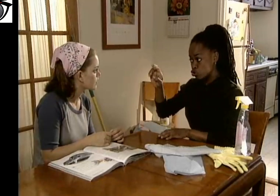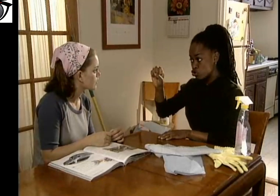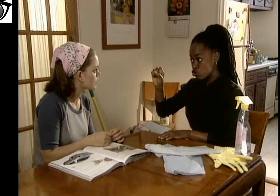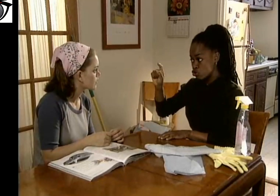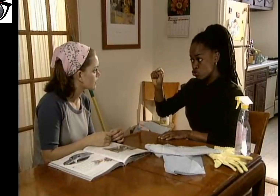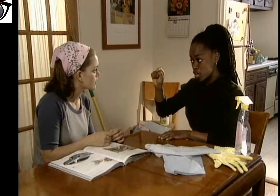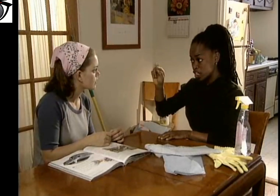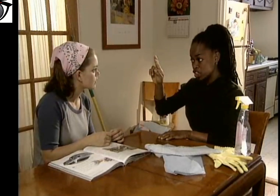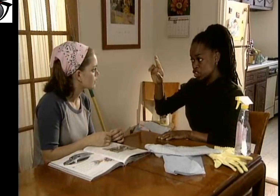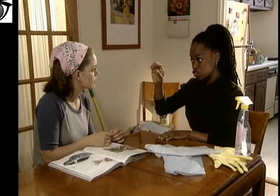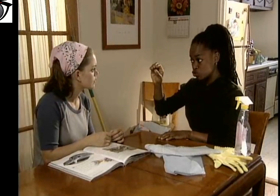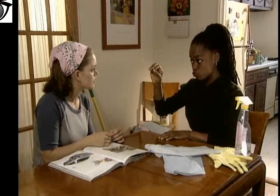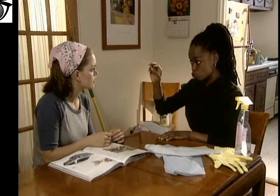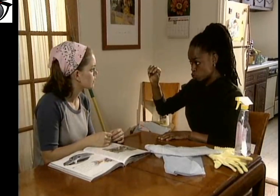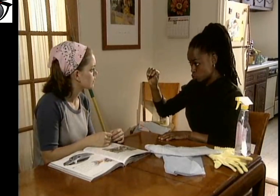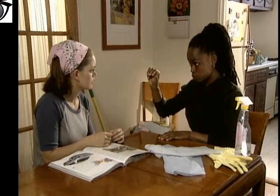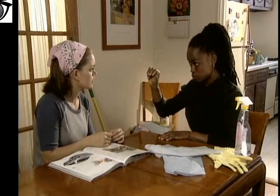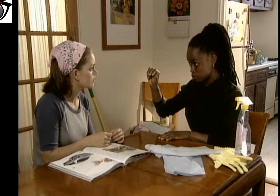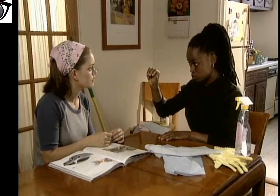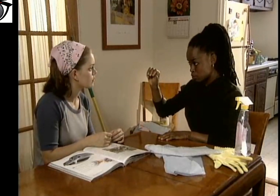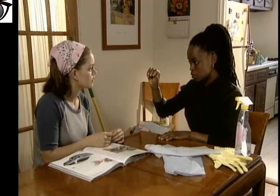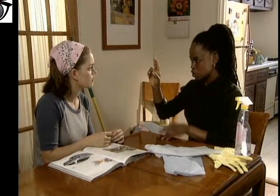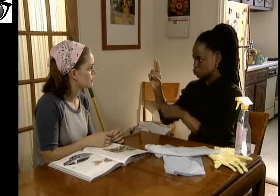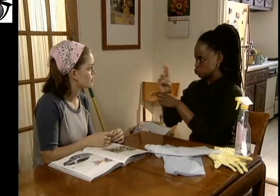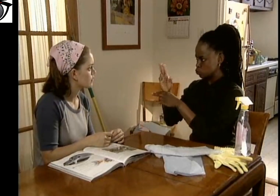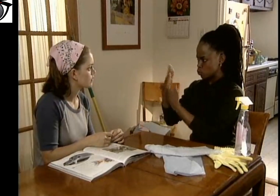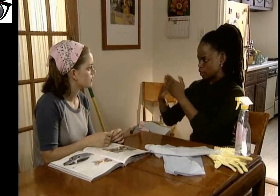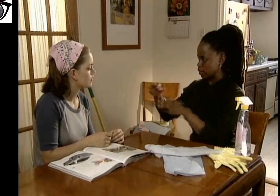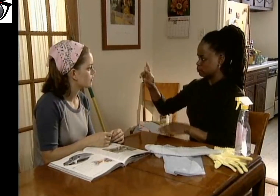But if you want to say restroom,